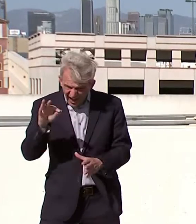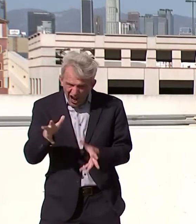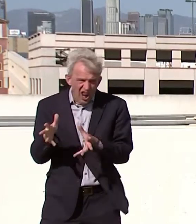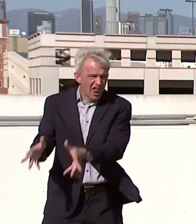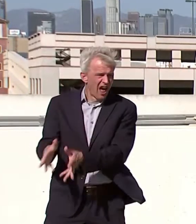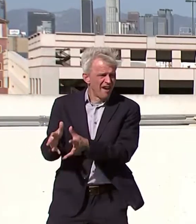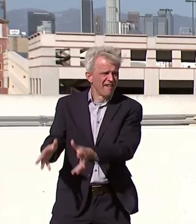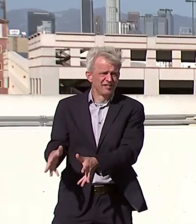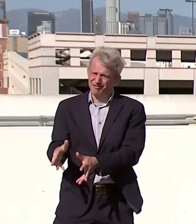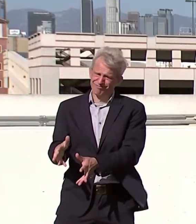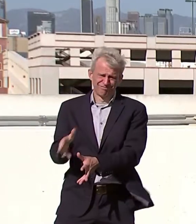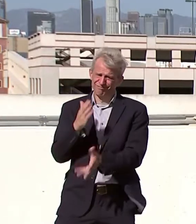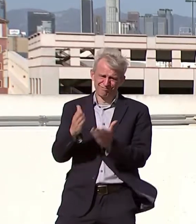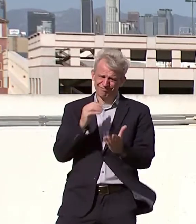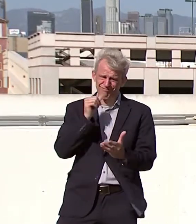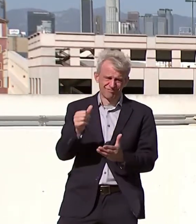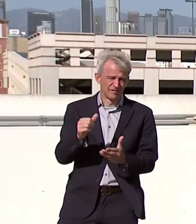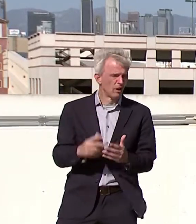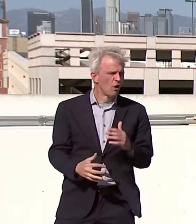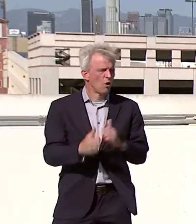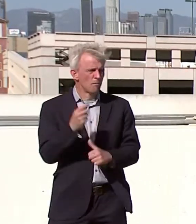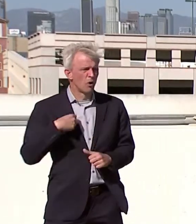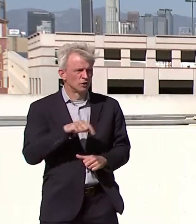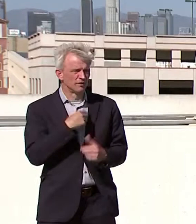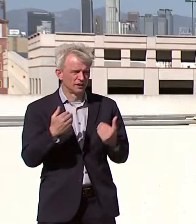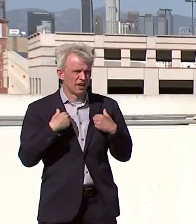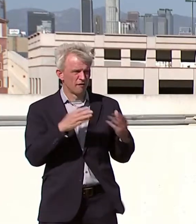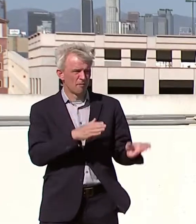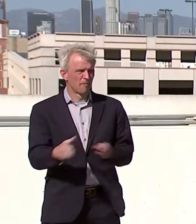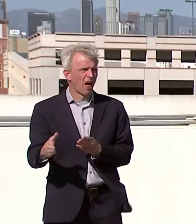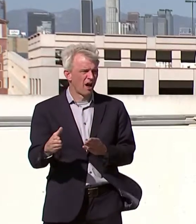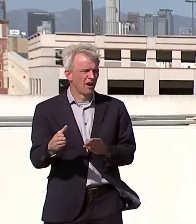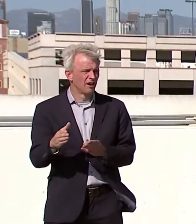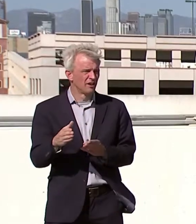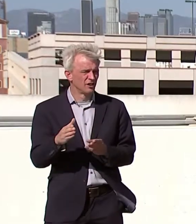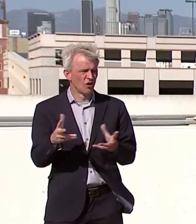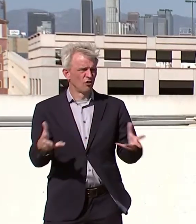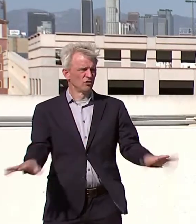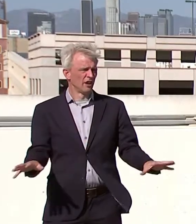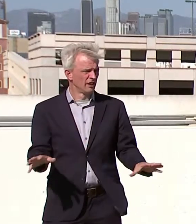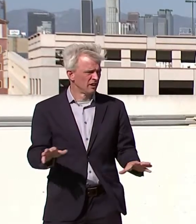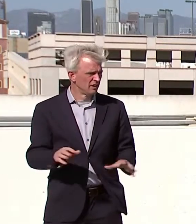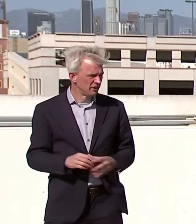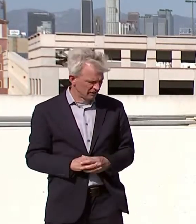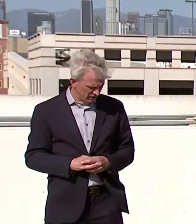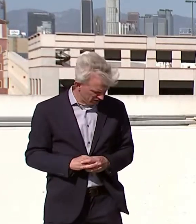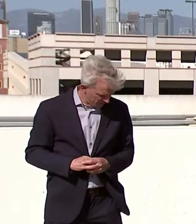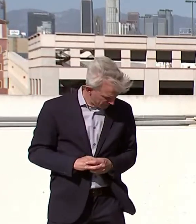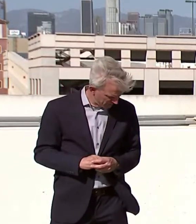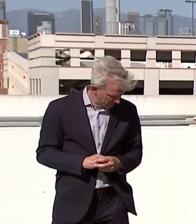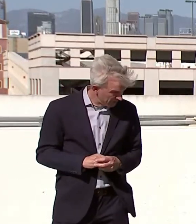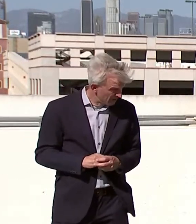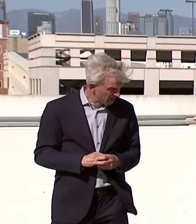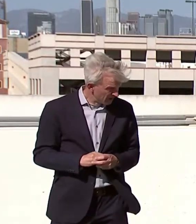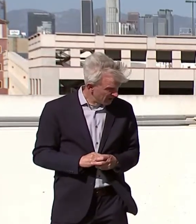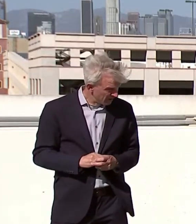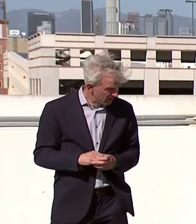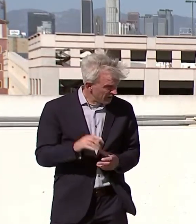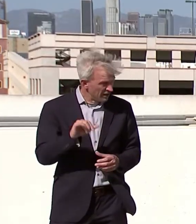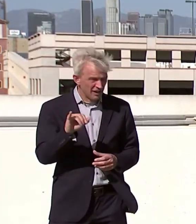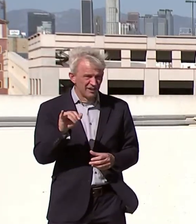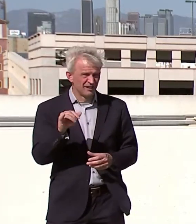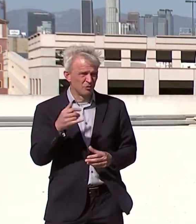doses. And most of us have a plan in mind already if we have, you know, really, which is less than a half a dozen